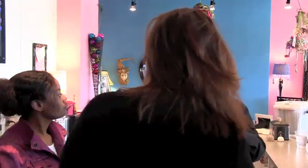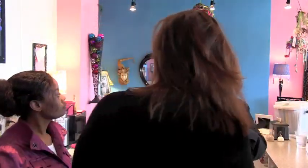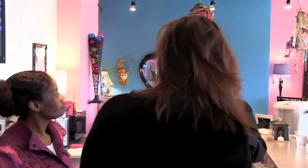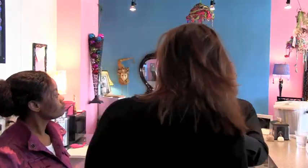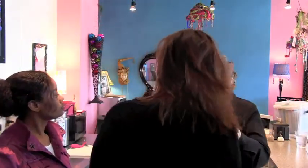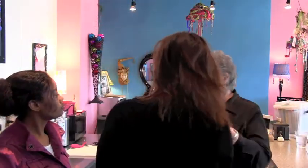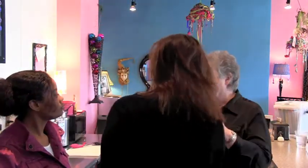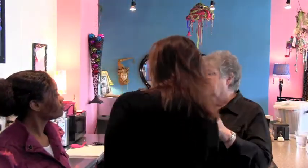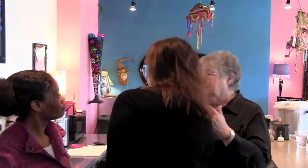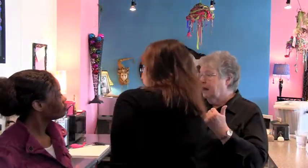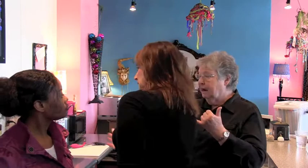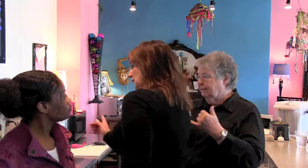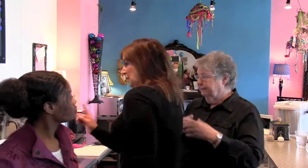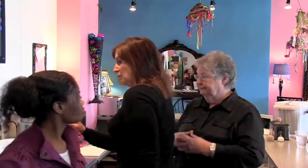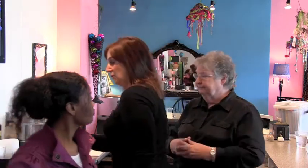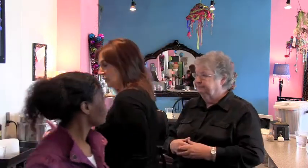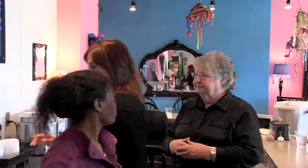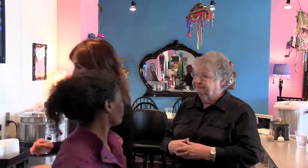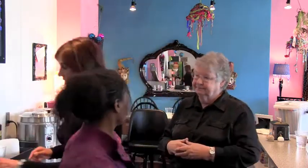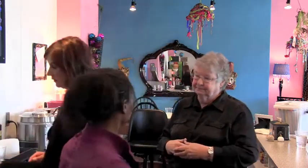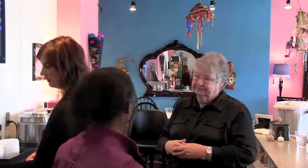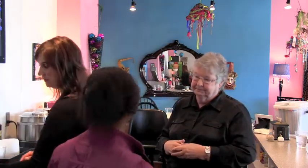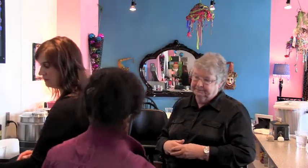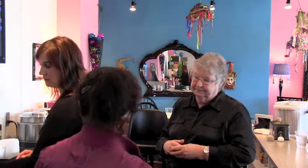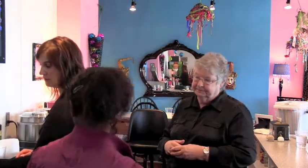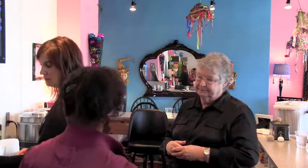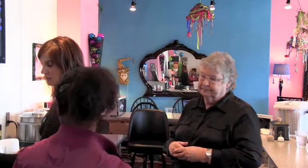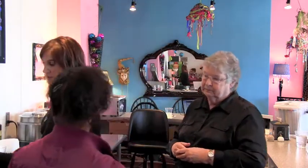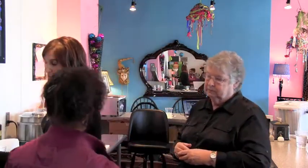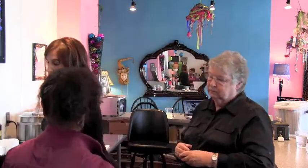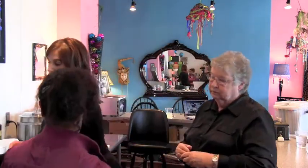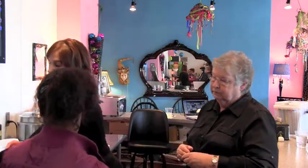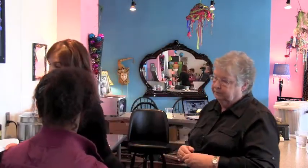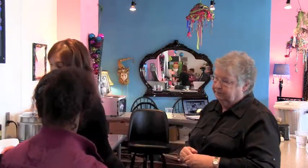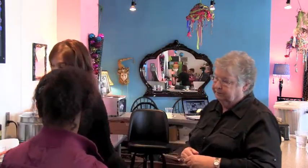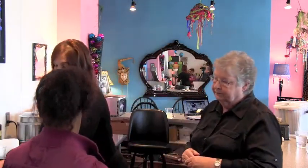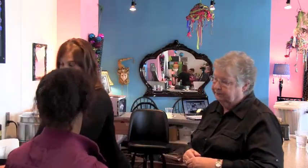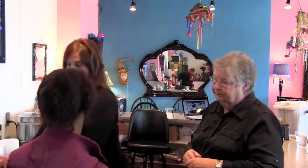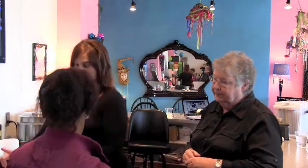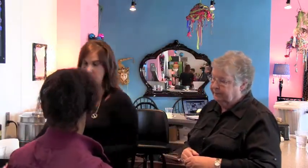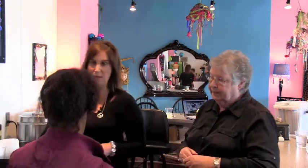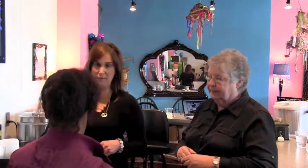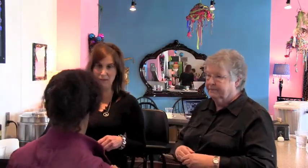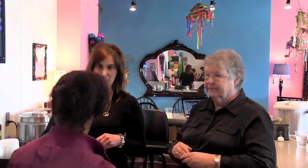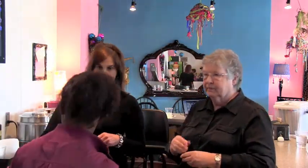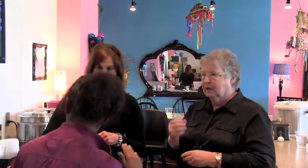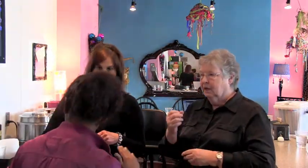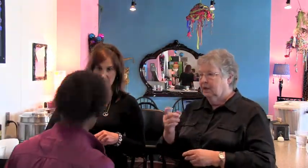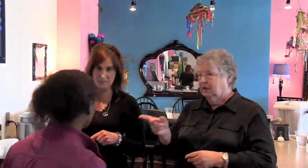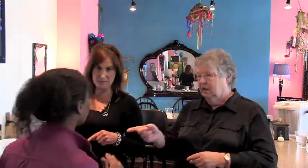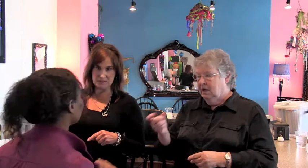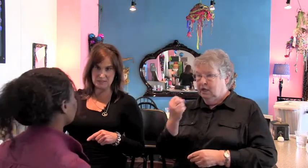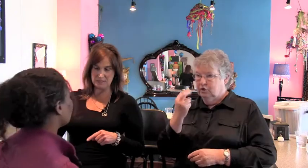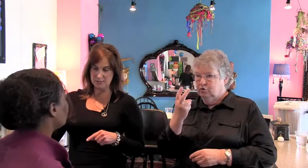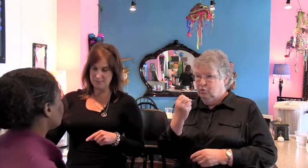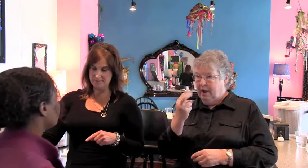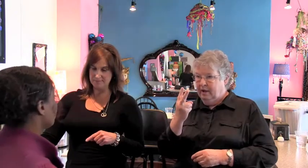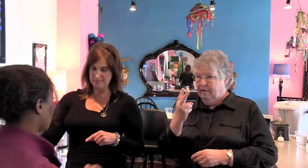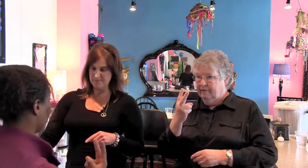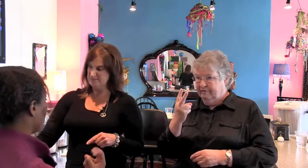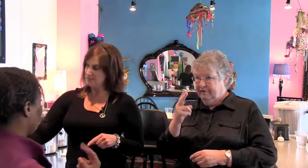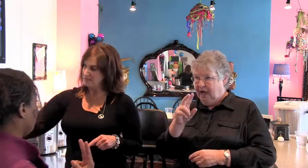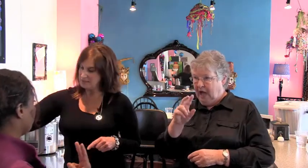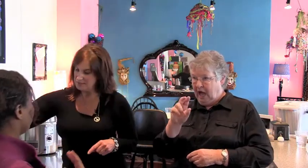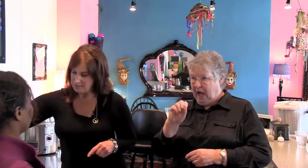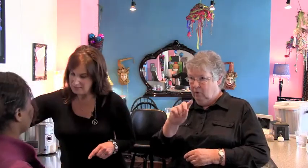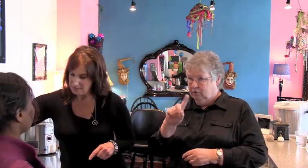then, if we come over here, is where we have our 12-ounce cups